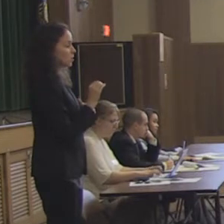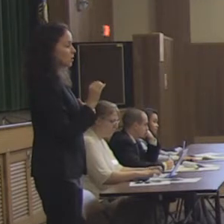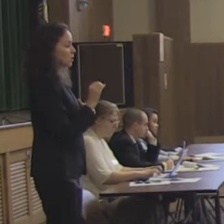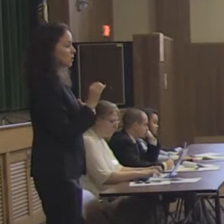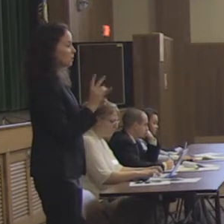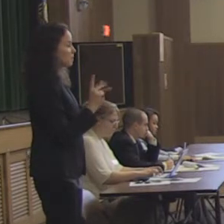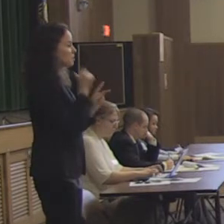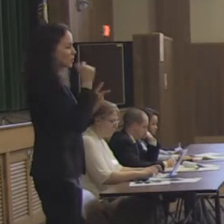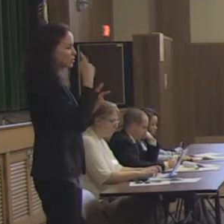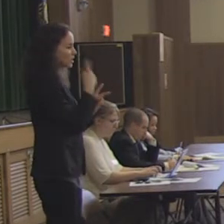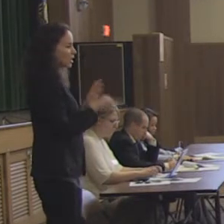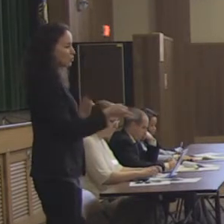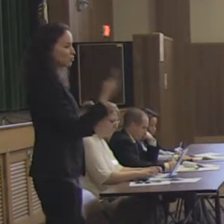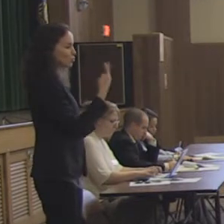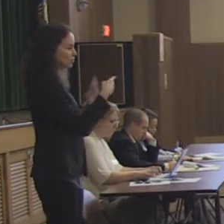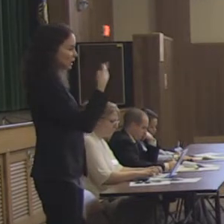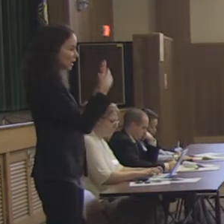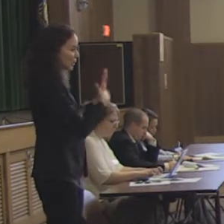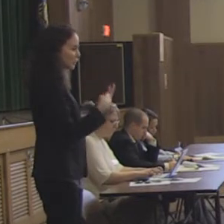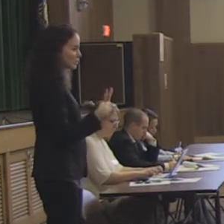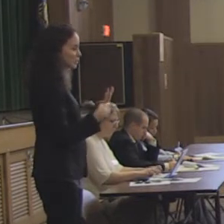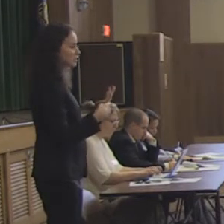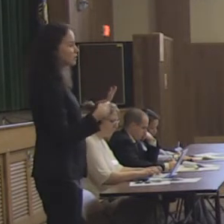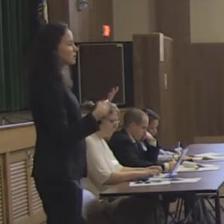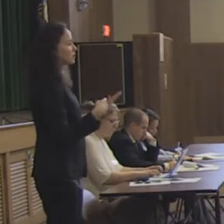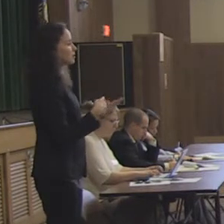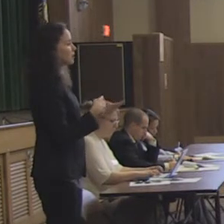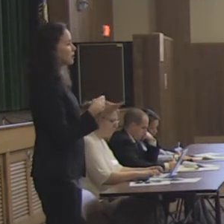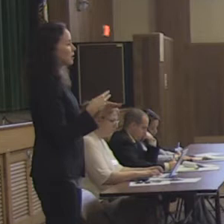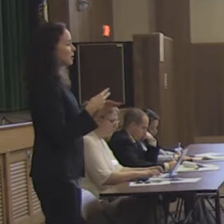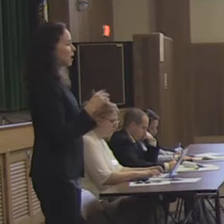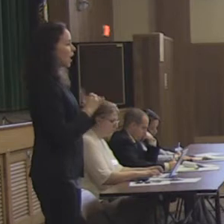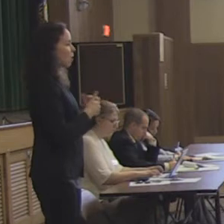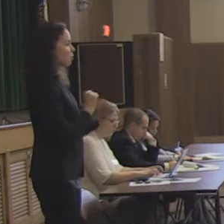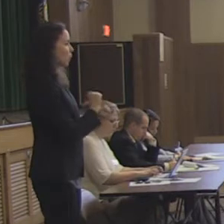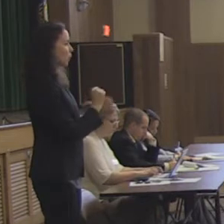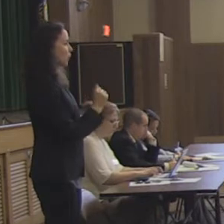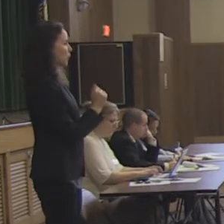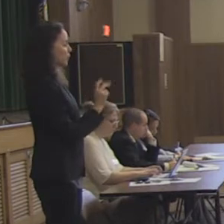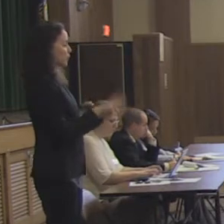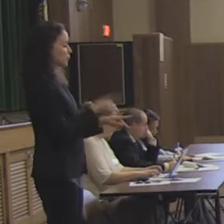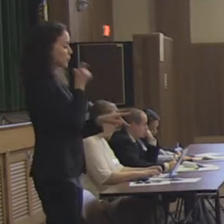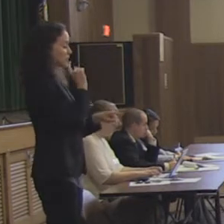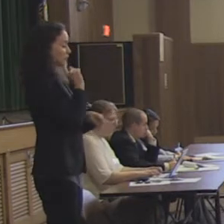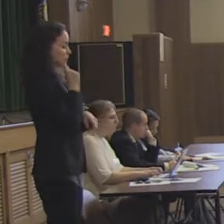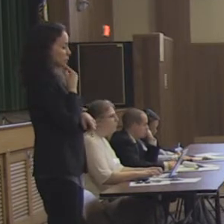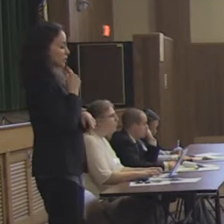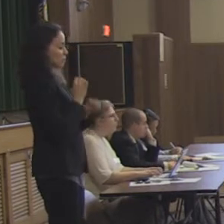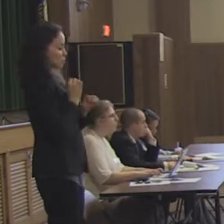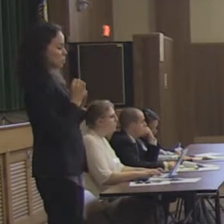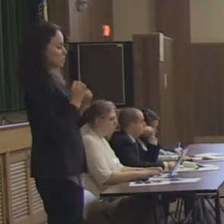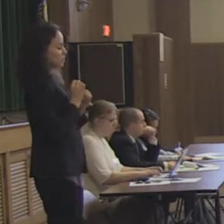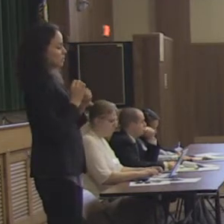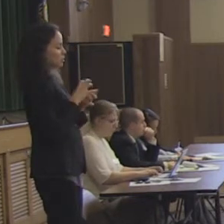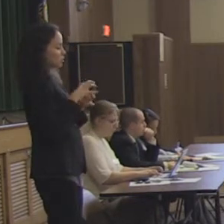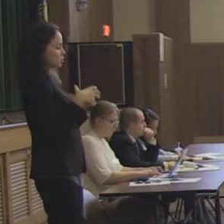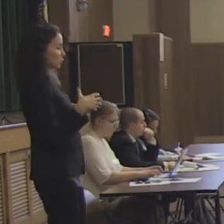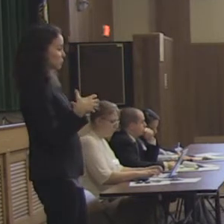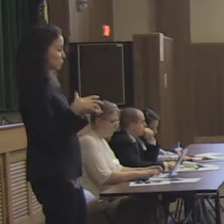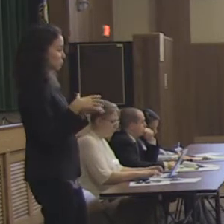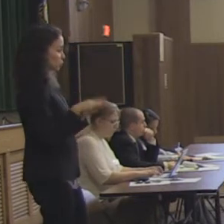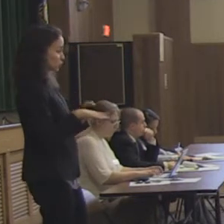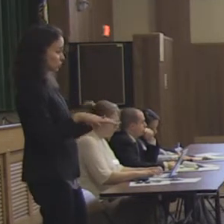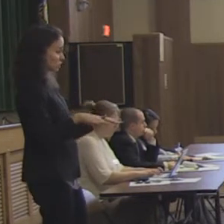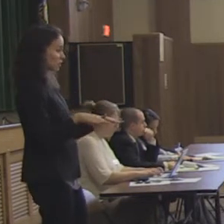dual diagnosis and the dynamics of working with severely emotionally disturbed children, and